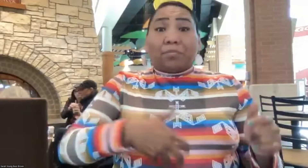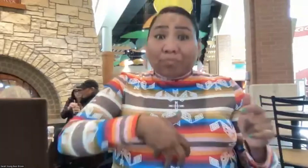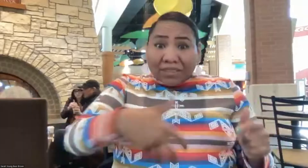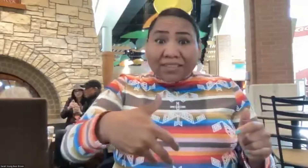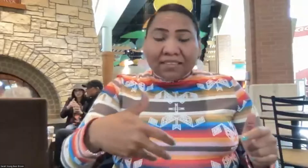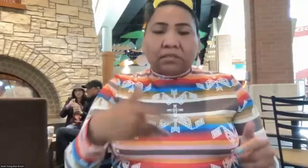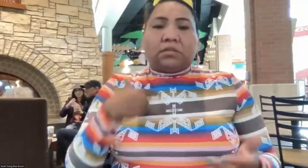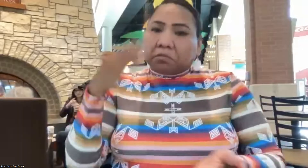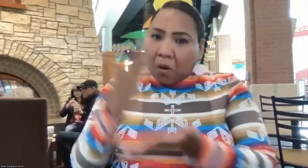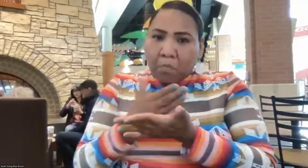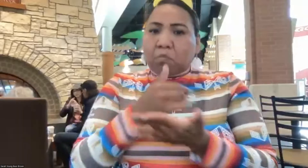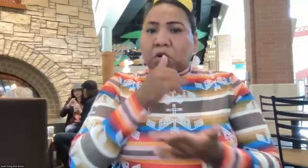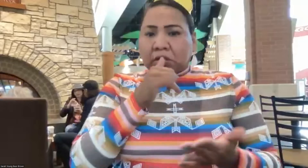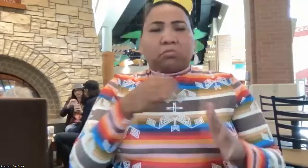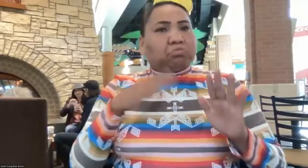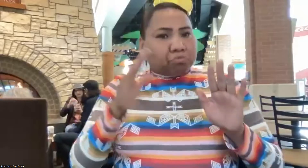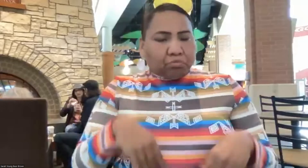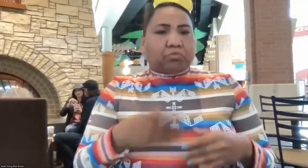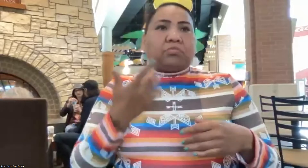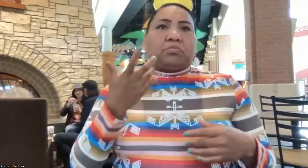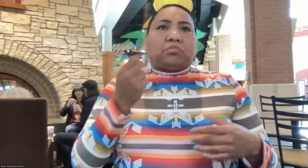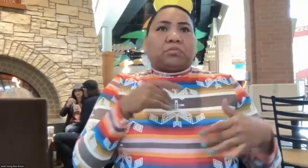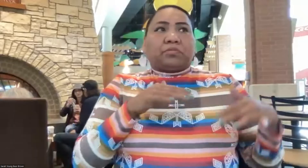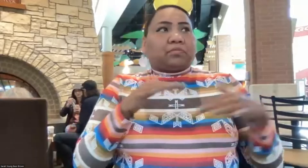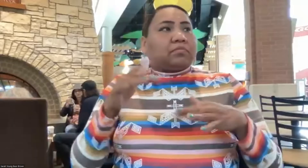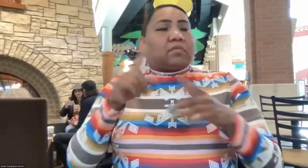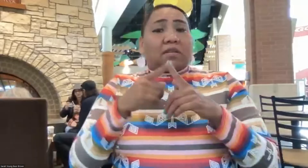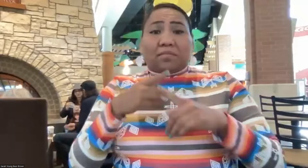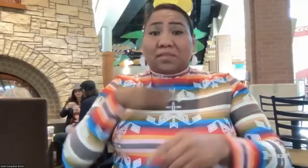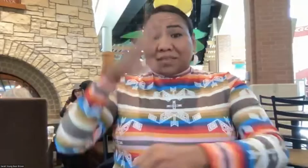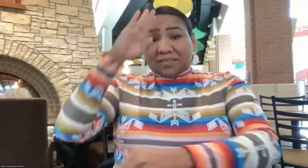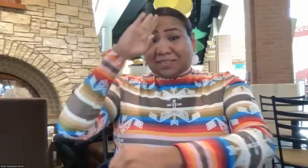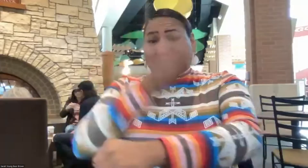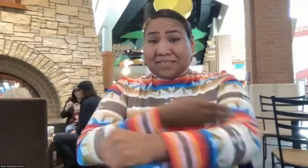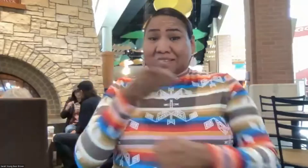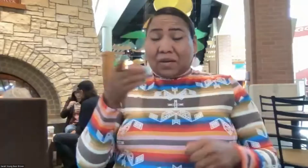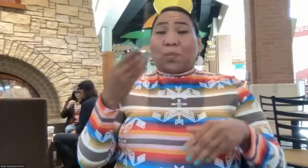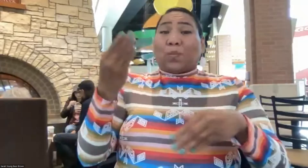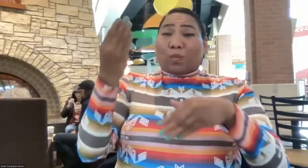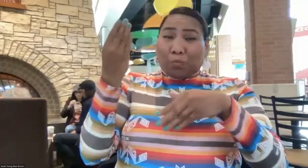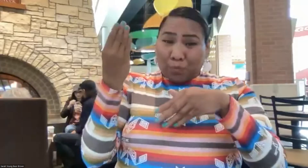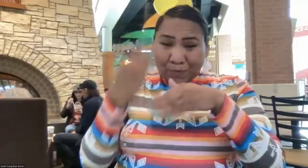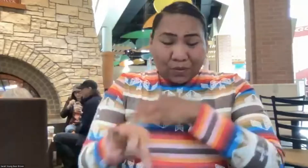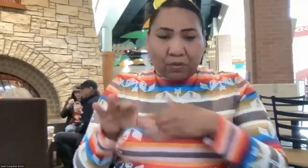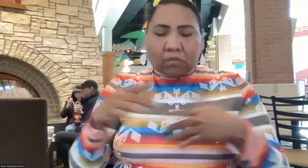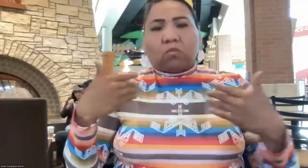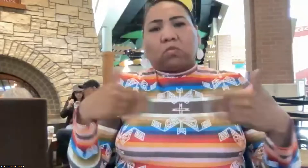He also struggled with alcoholism. When I became pregnant, I was able to stop. My son was